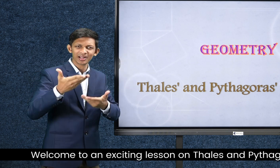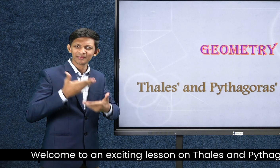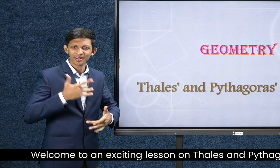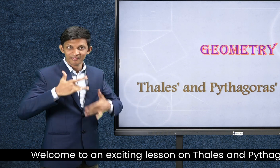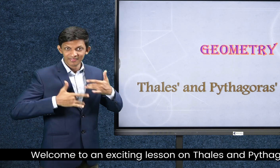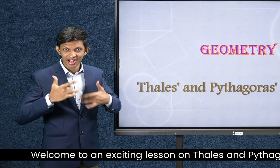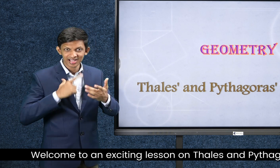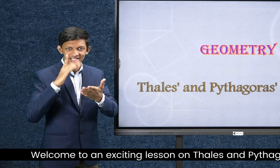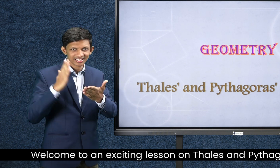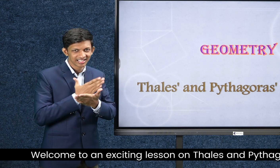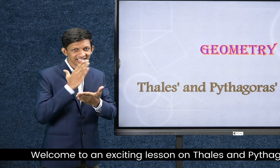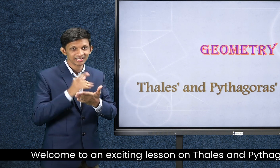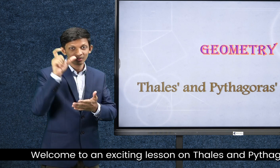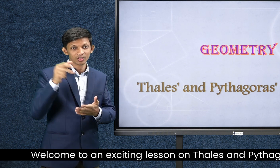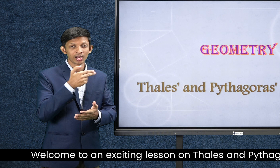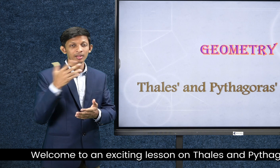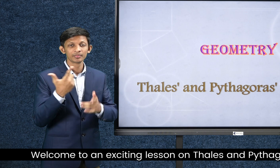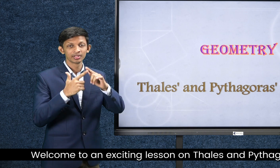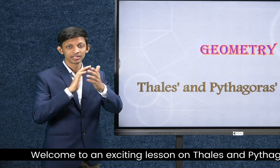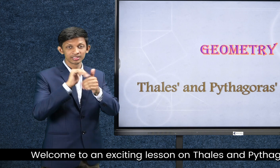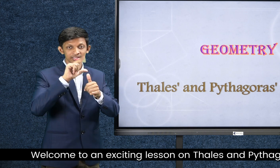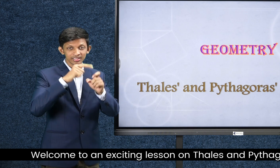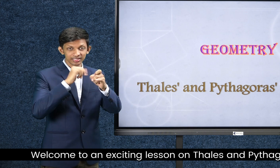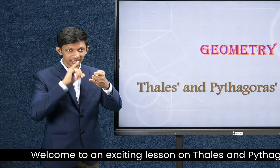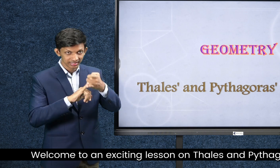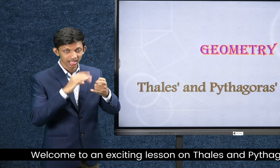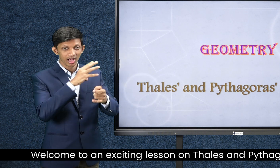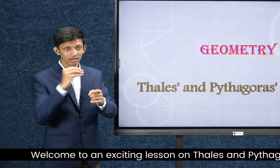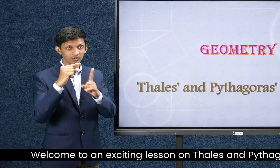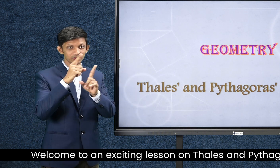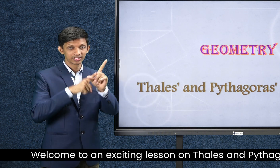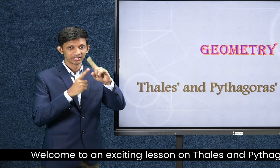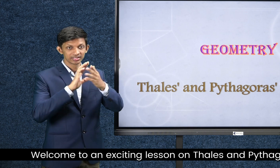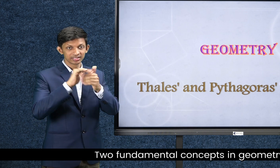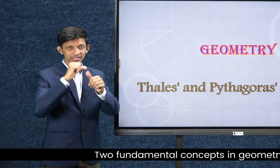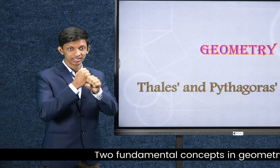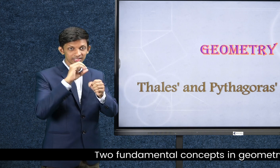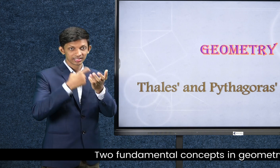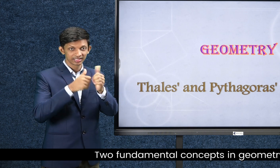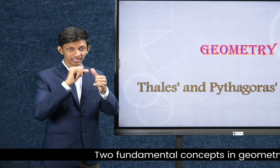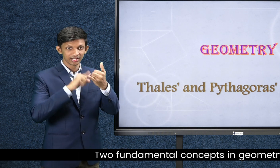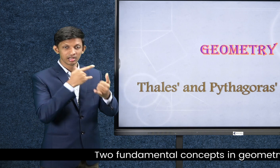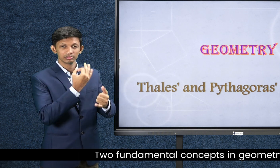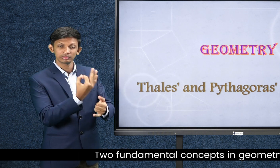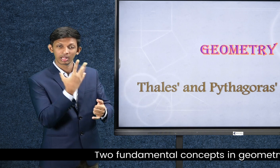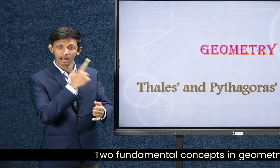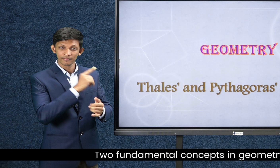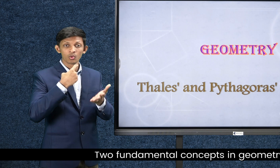Welcome to an exciting lesson on Thales and Pythagoras Theorems, two fundamental concepts in